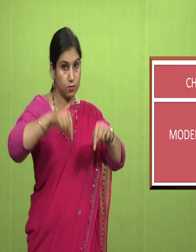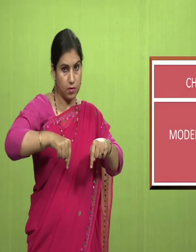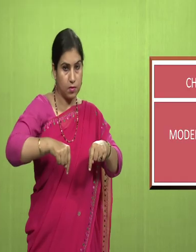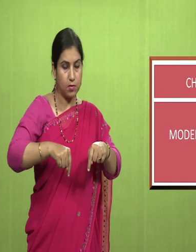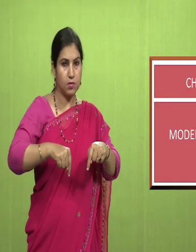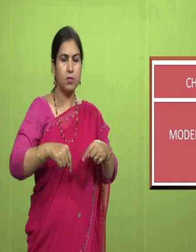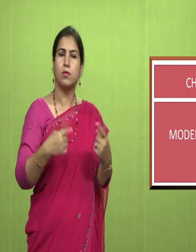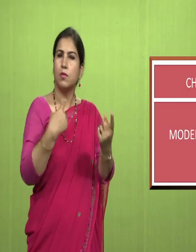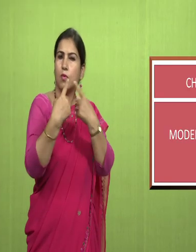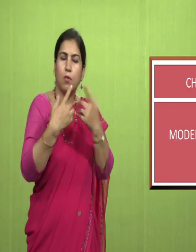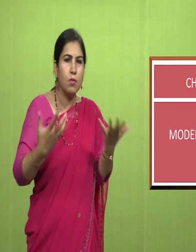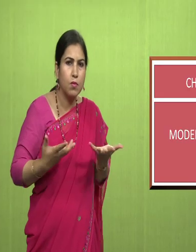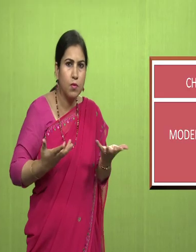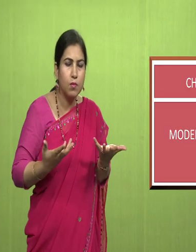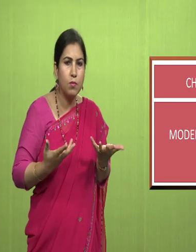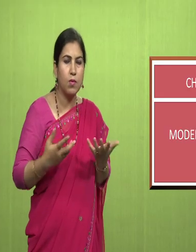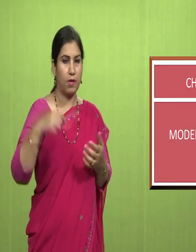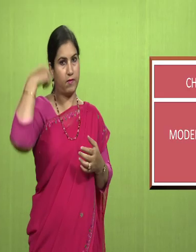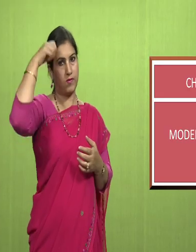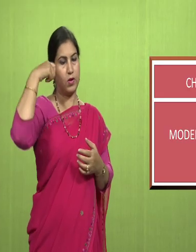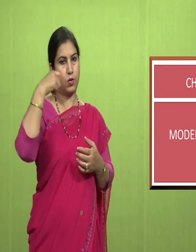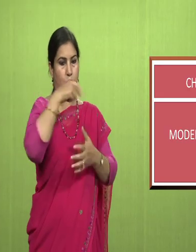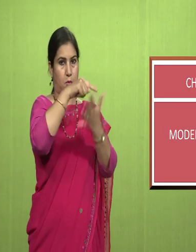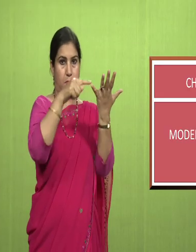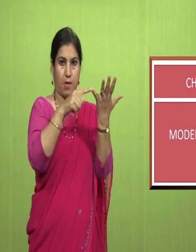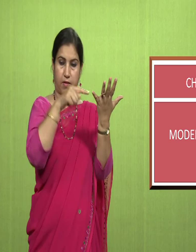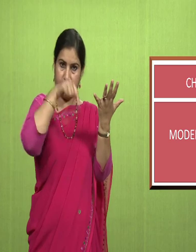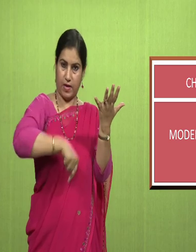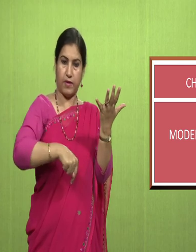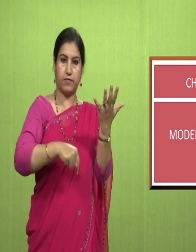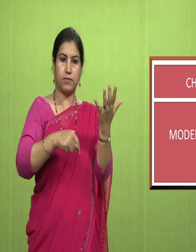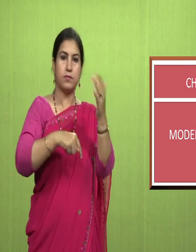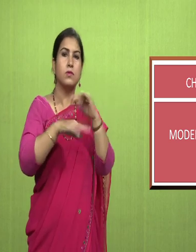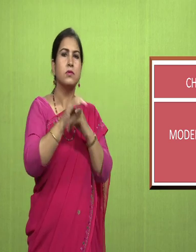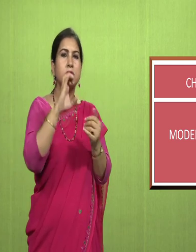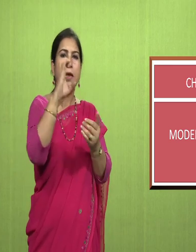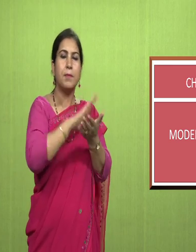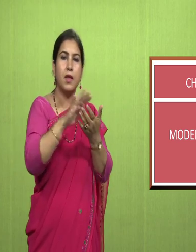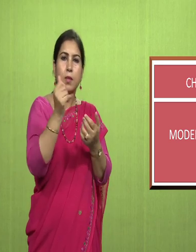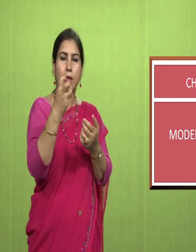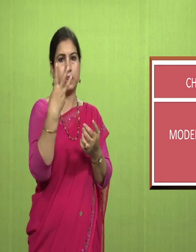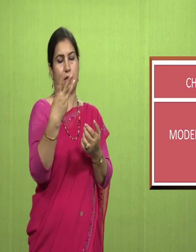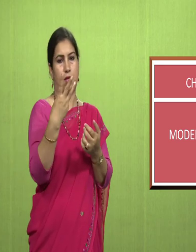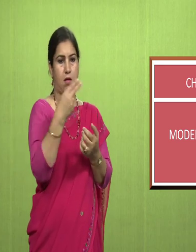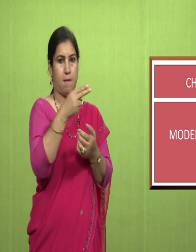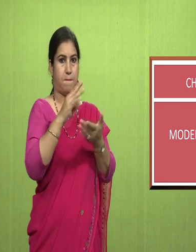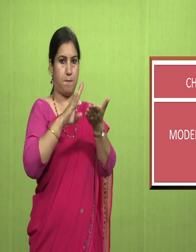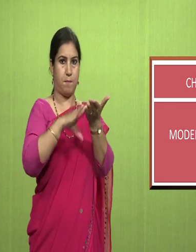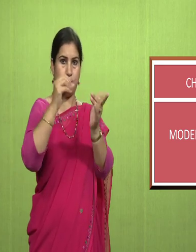Today we will see video part 5 of the third chapter, Modern World.